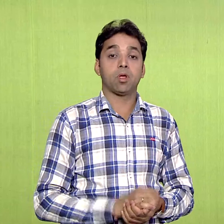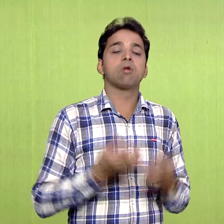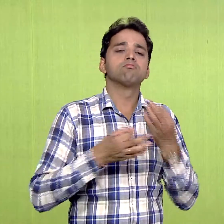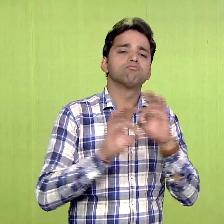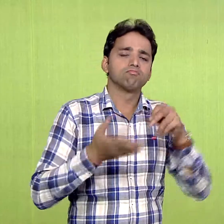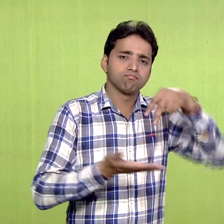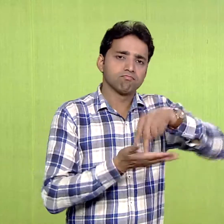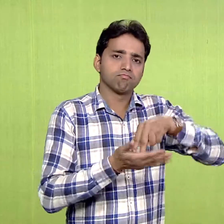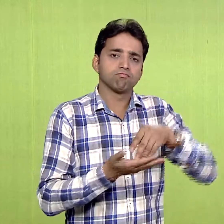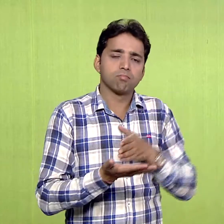Freestanding temples.